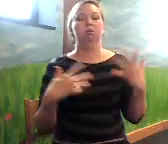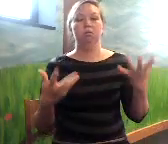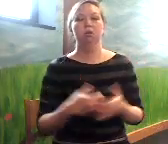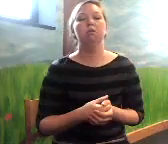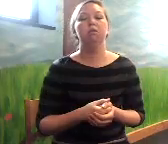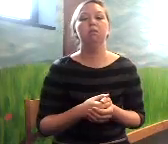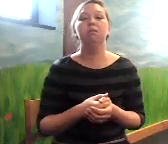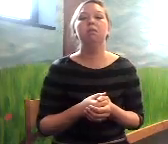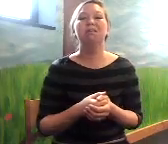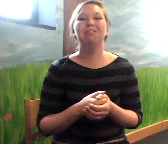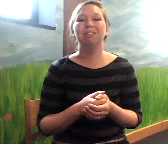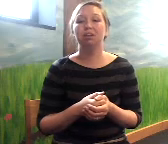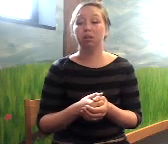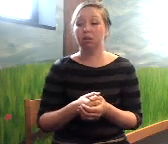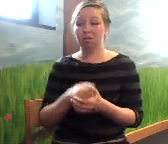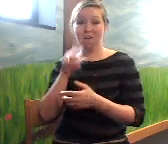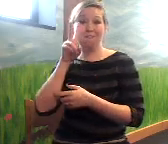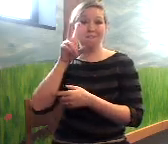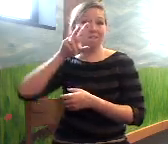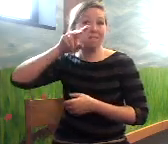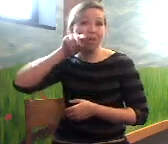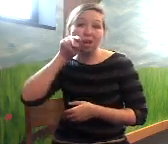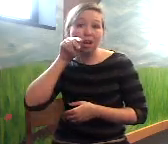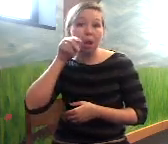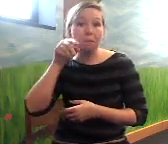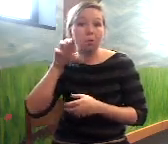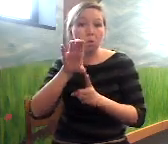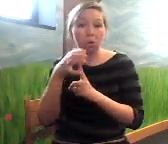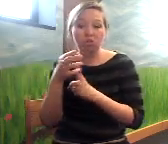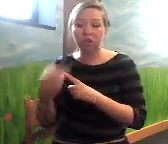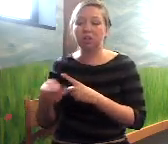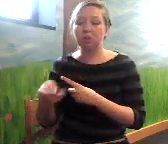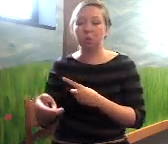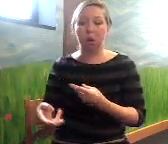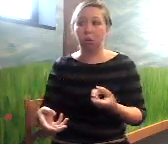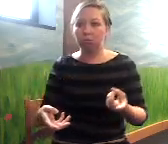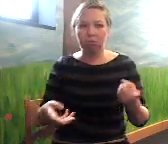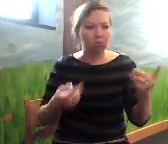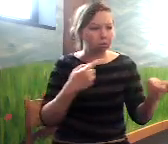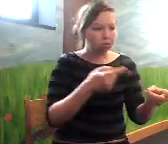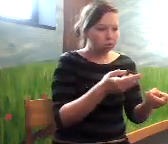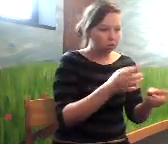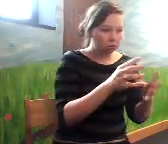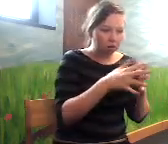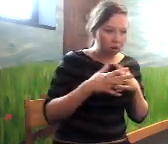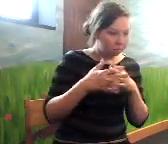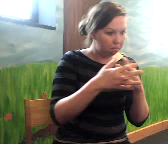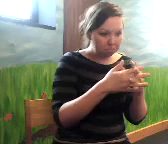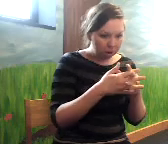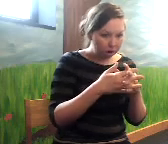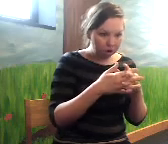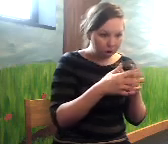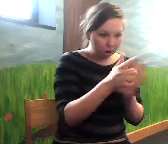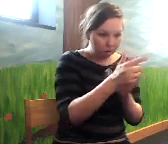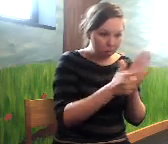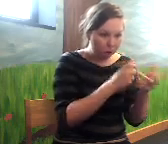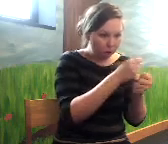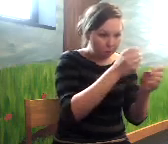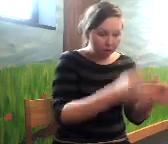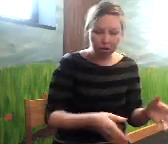among American policymakers throughout all these phases I'm going to lecture on today. The idea here